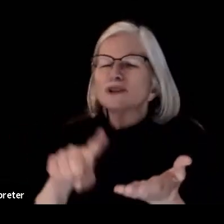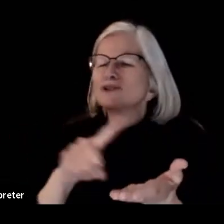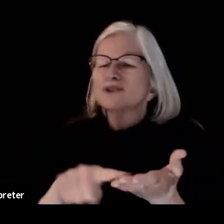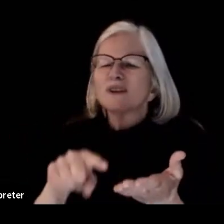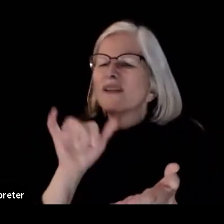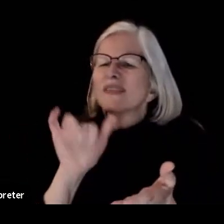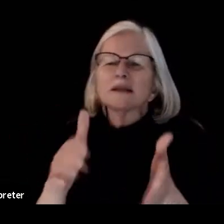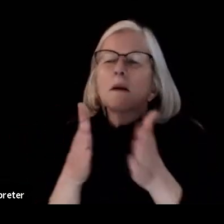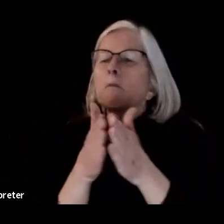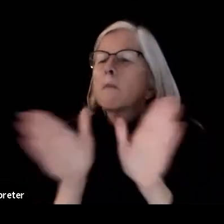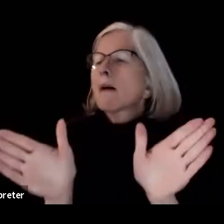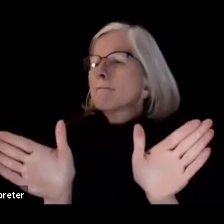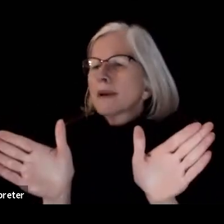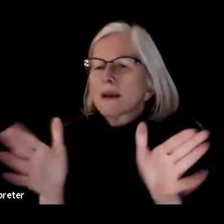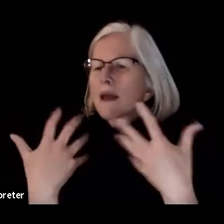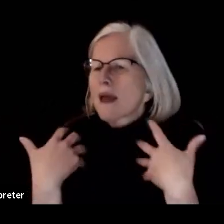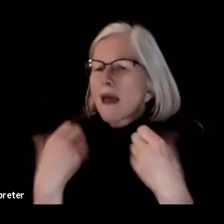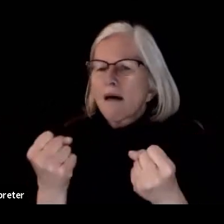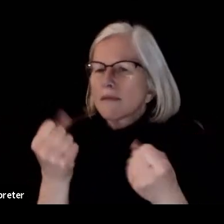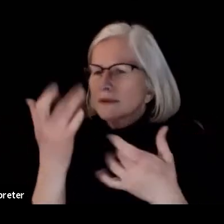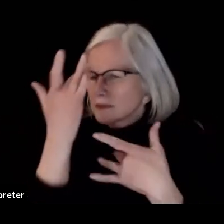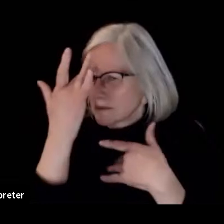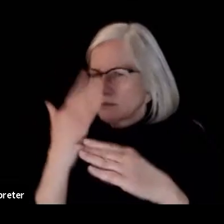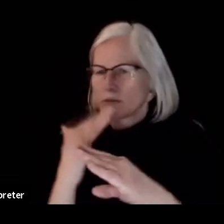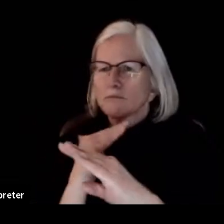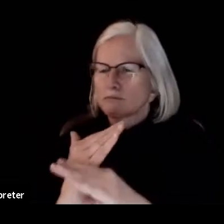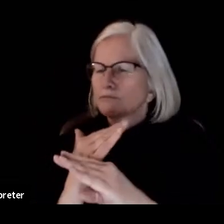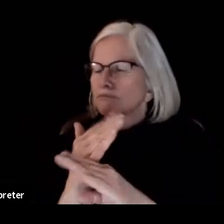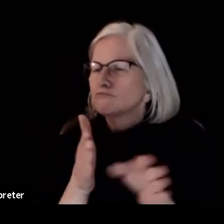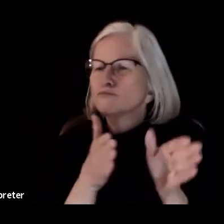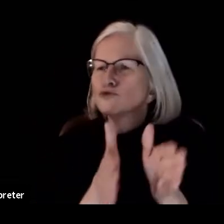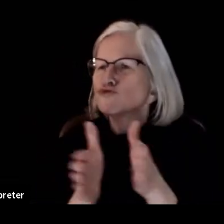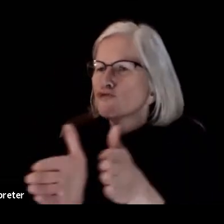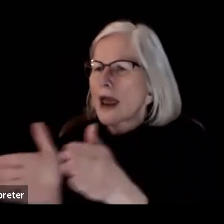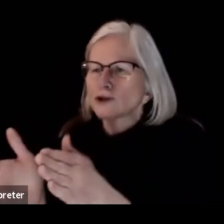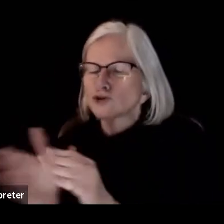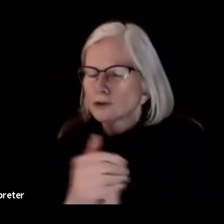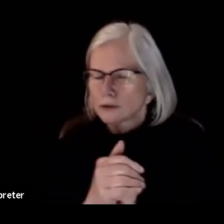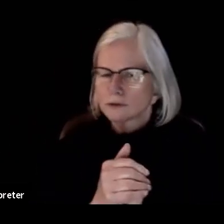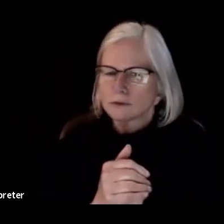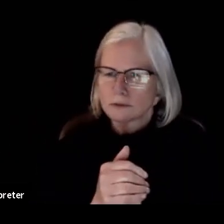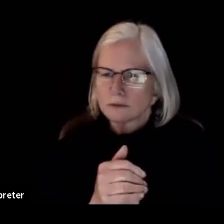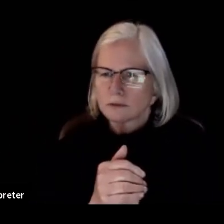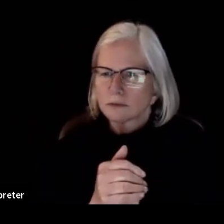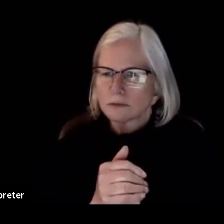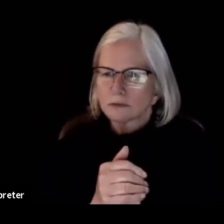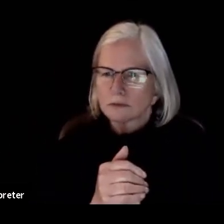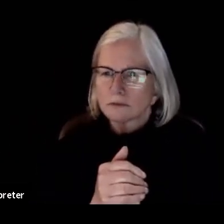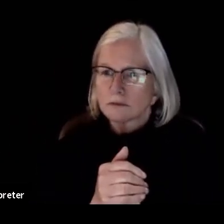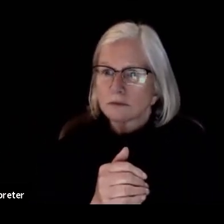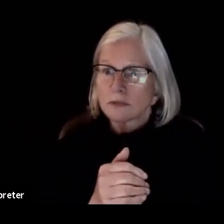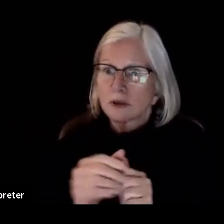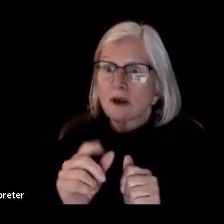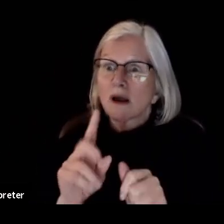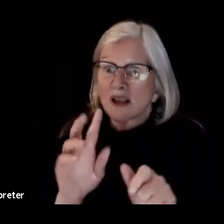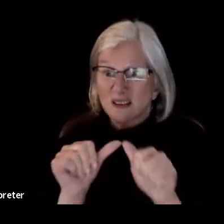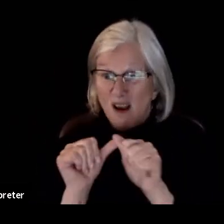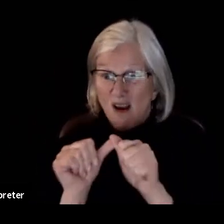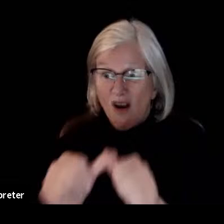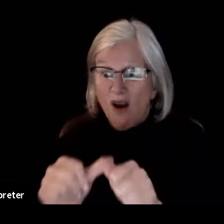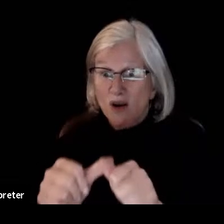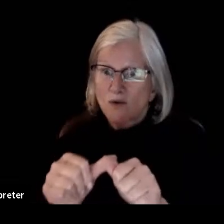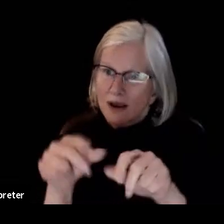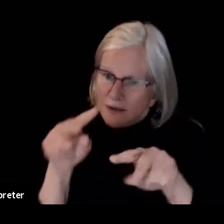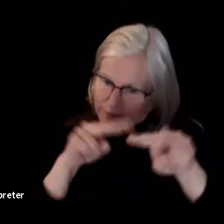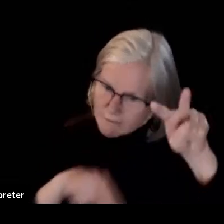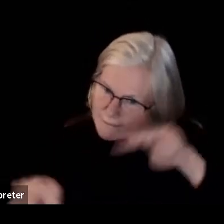disease prevention strategy. So there is ongoing evaluation of this